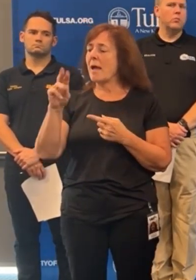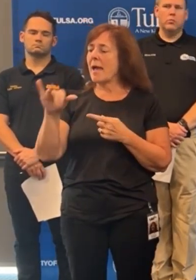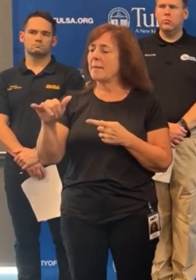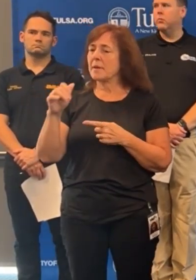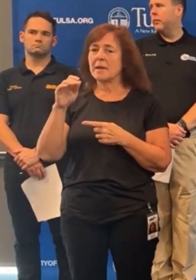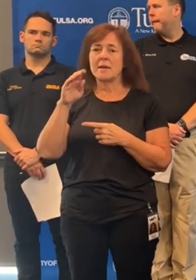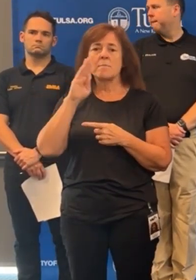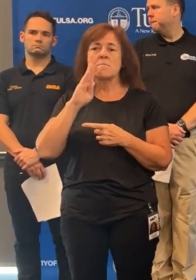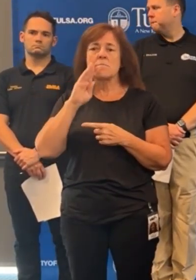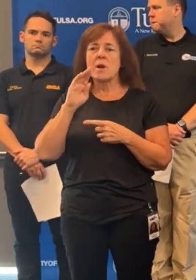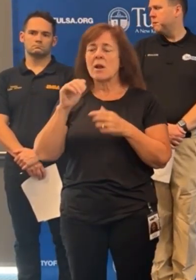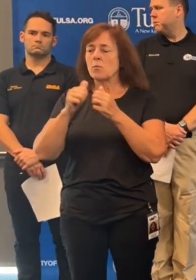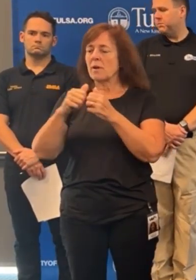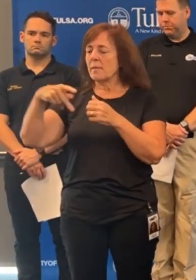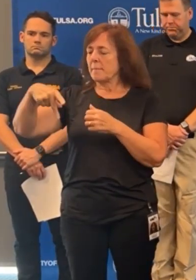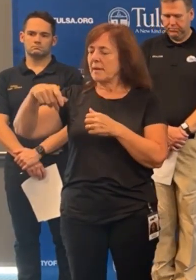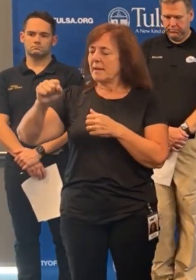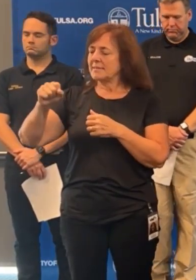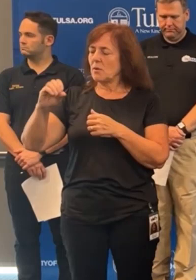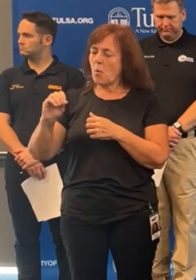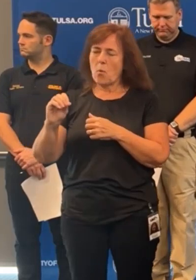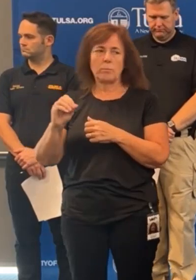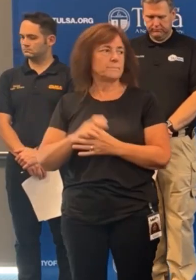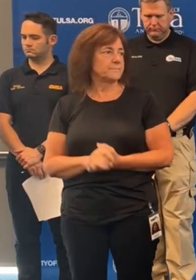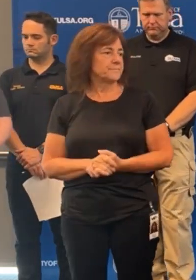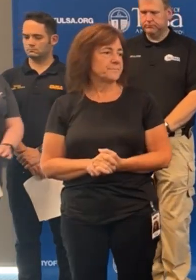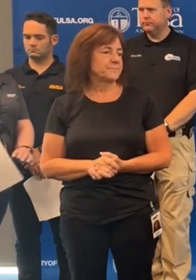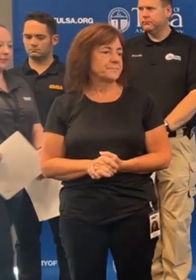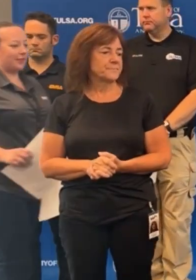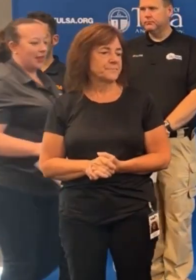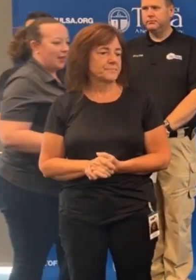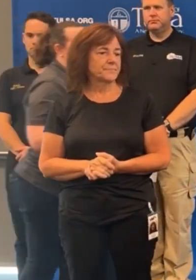Brown with the Public Service Company of Oklahoma.